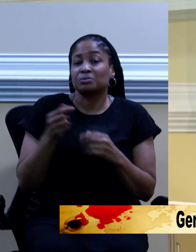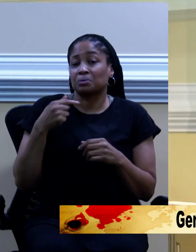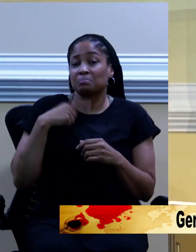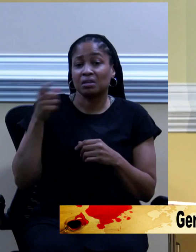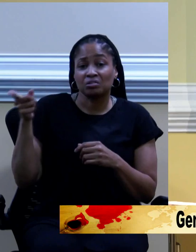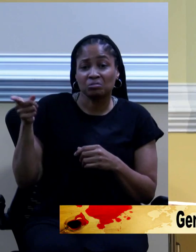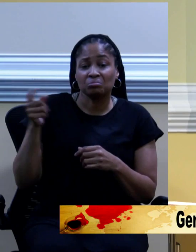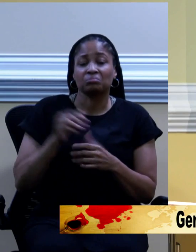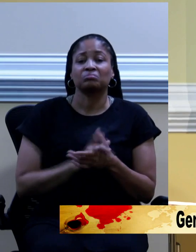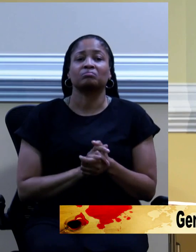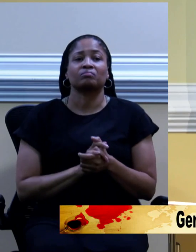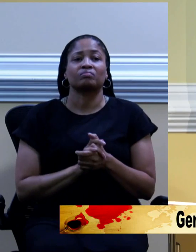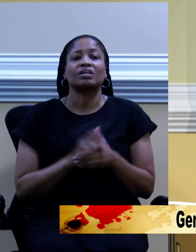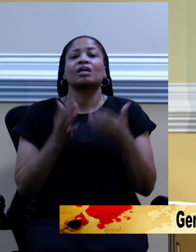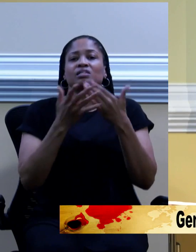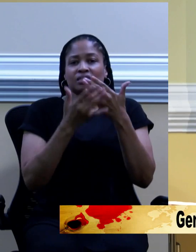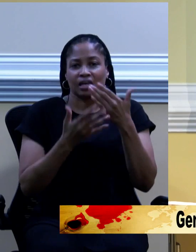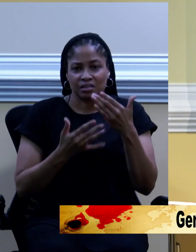a token